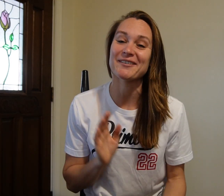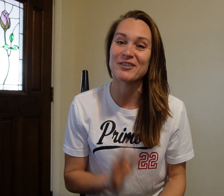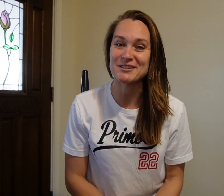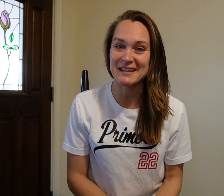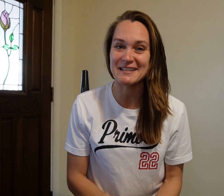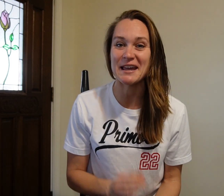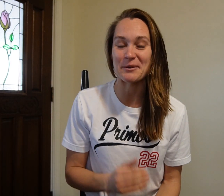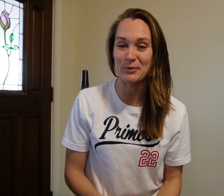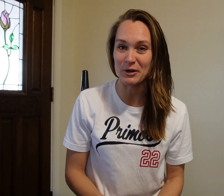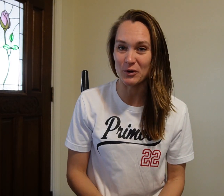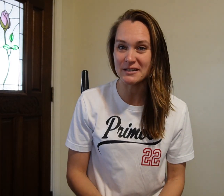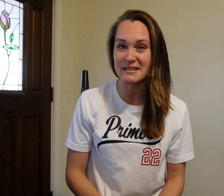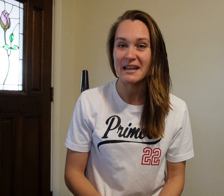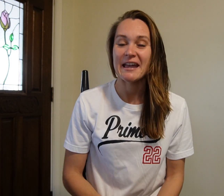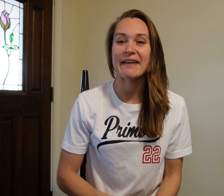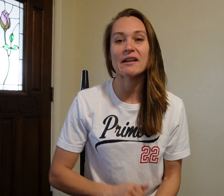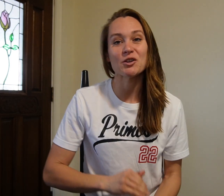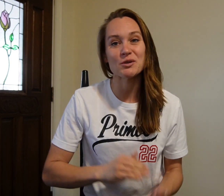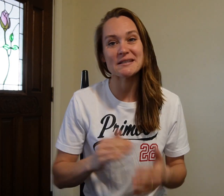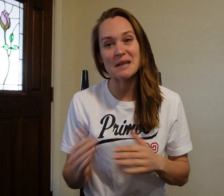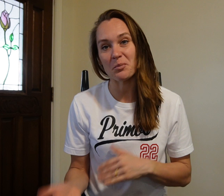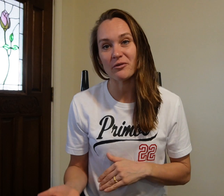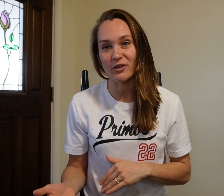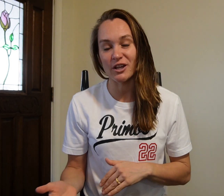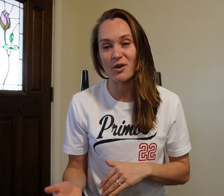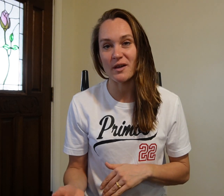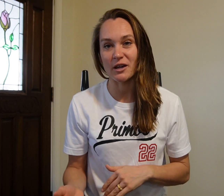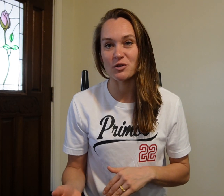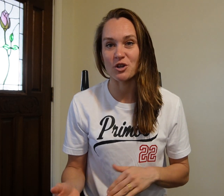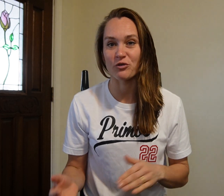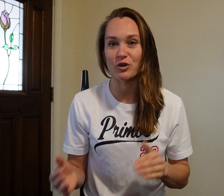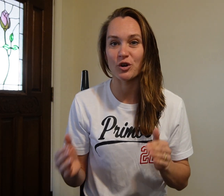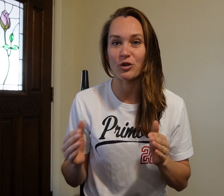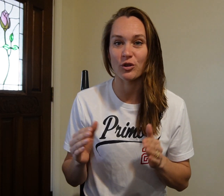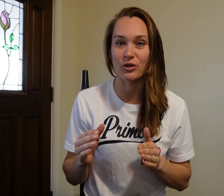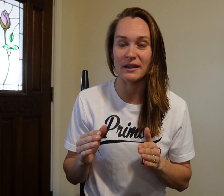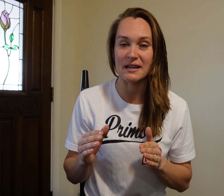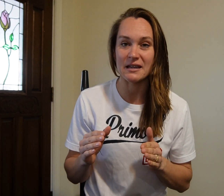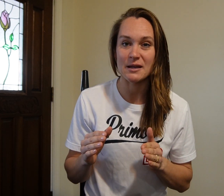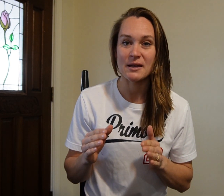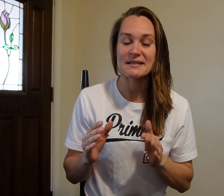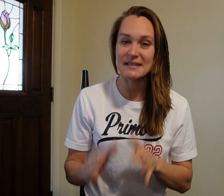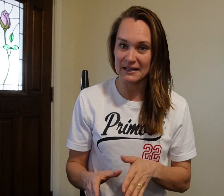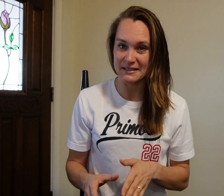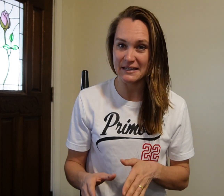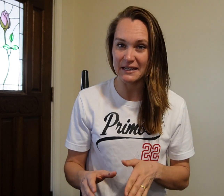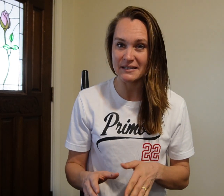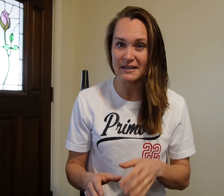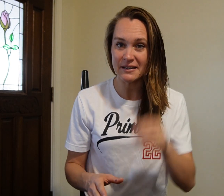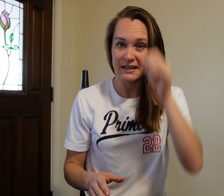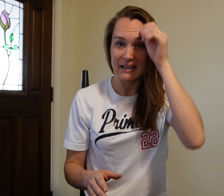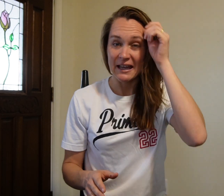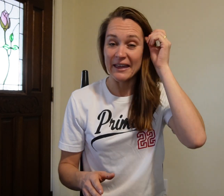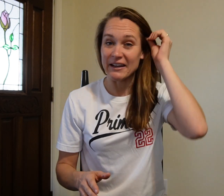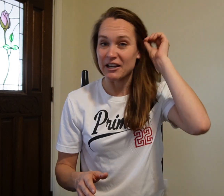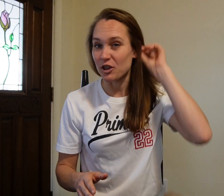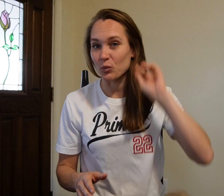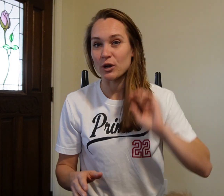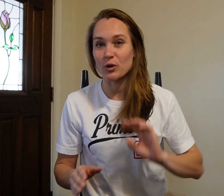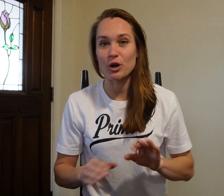first stanza and the pre-chorus, and then I'll do a separate video that goes over the second stanza and then another one going over